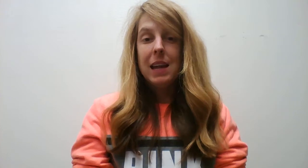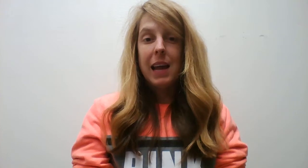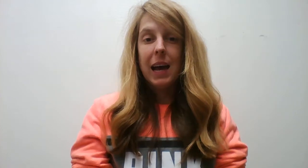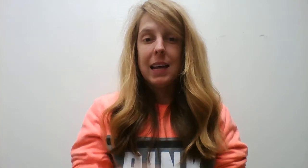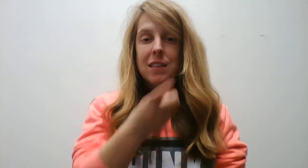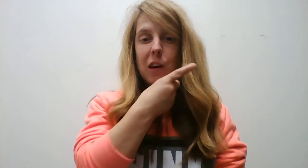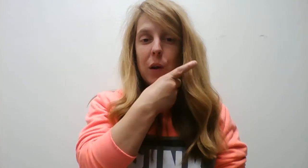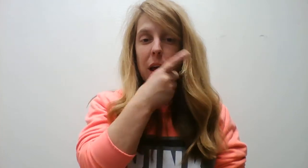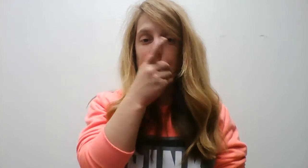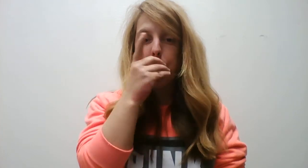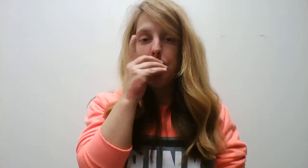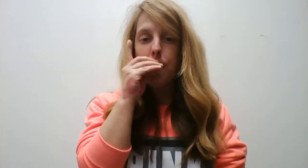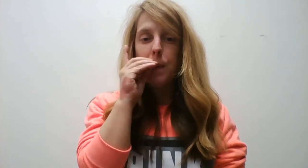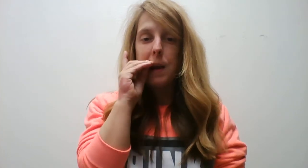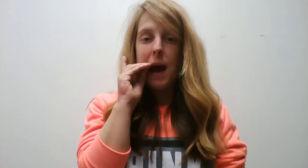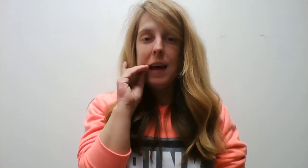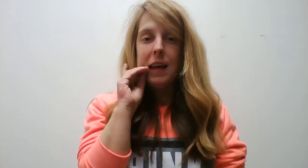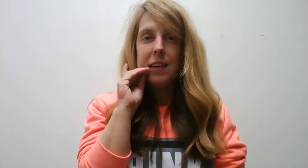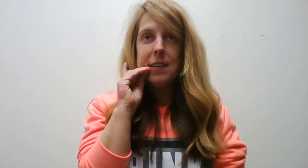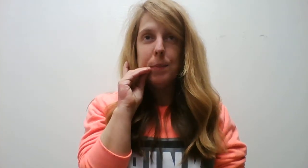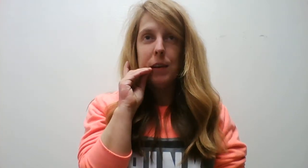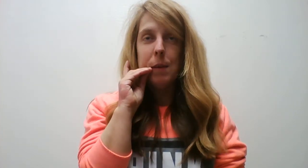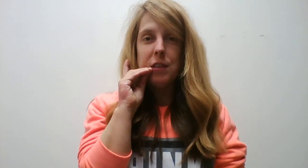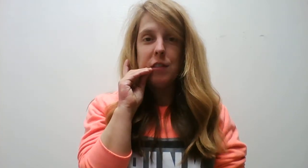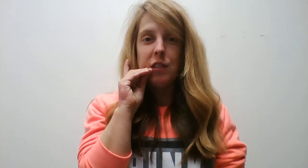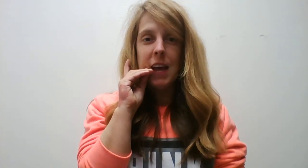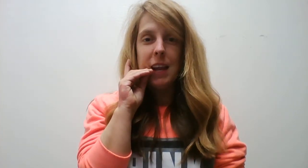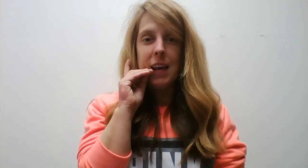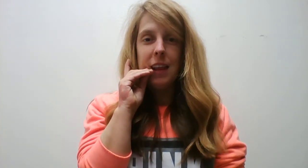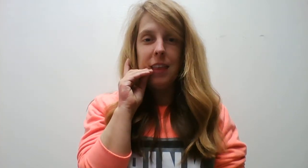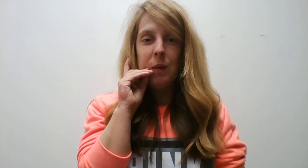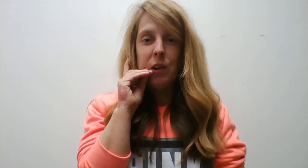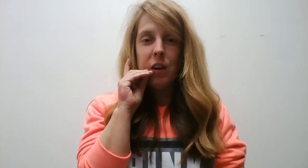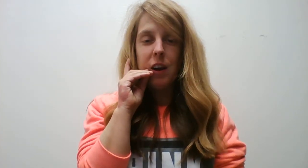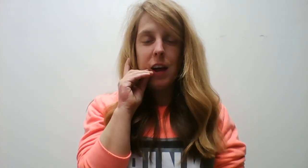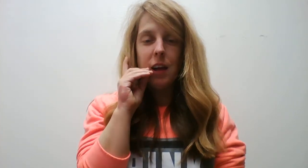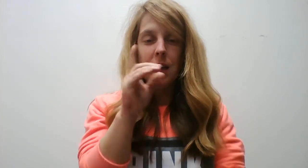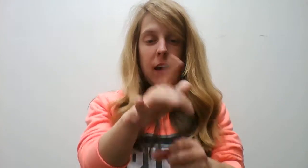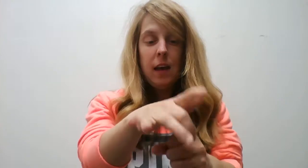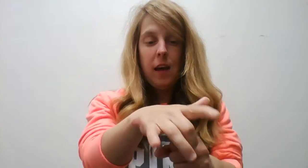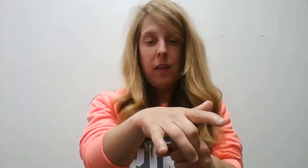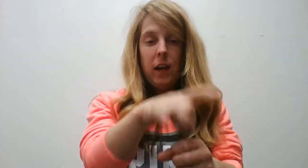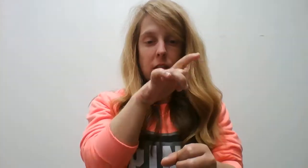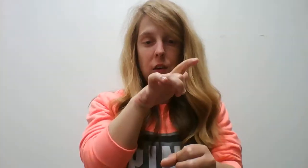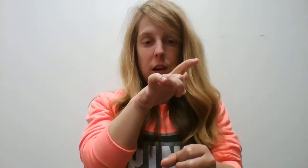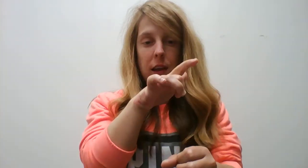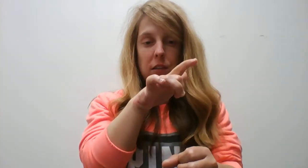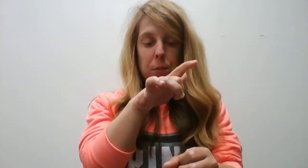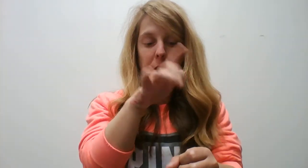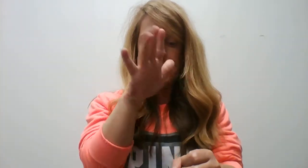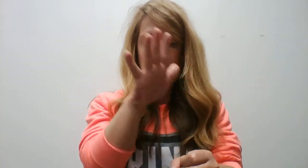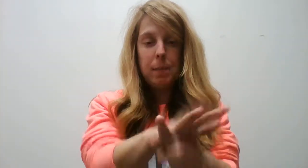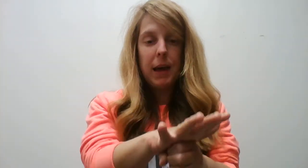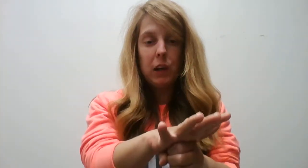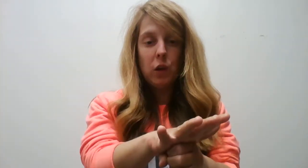Diet soda. Diet, you zip your lips because you can't eat anything when you're on diet. And then a soda is you pull the tab and close